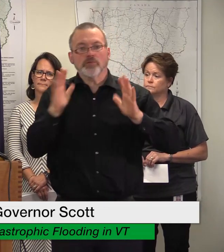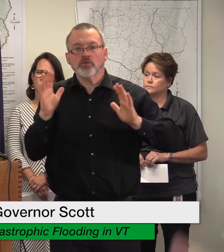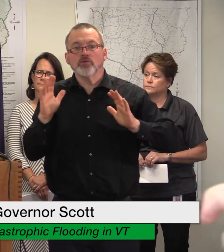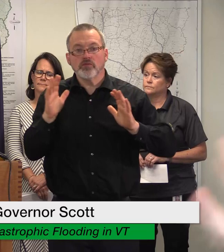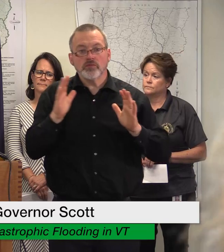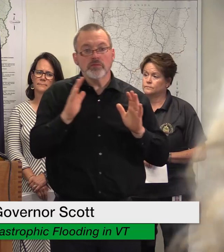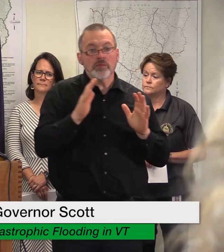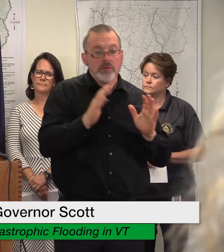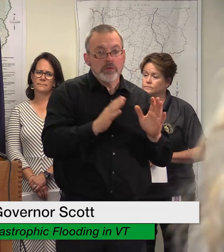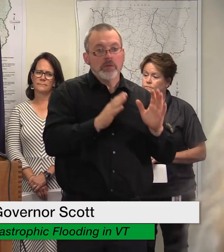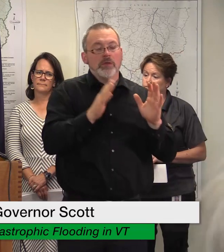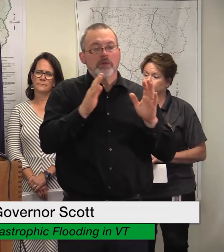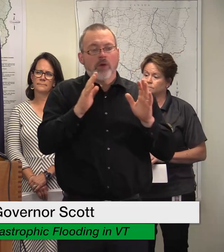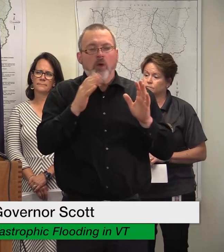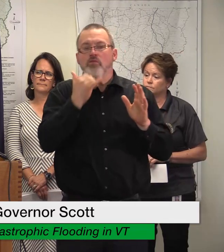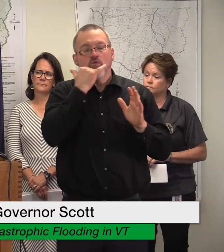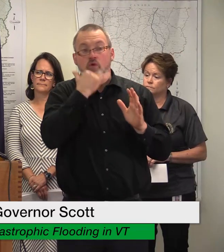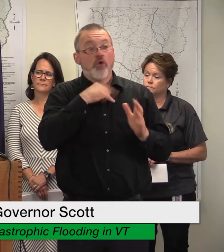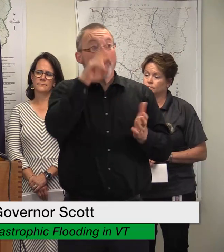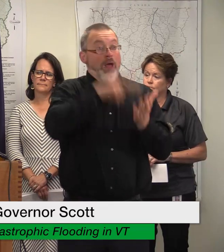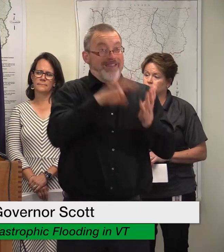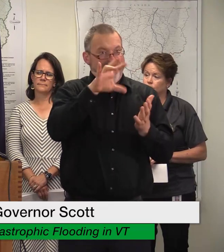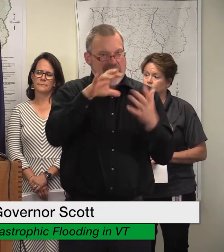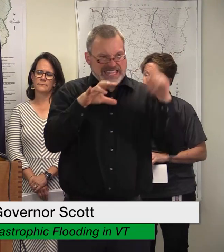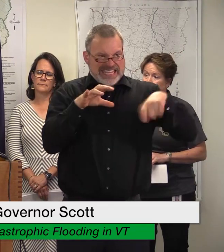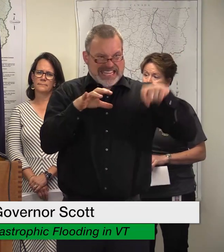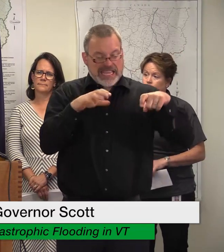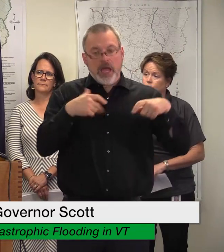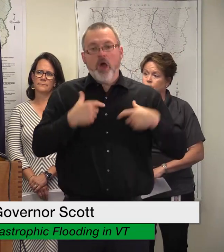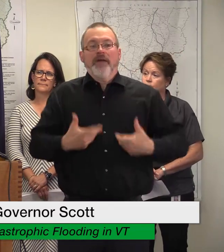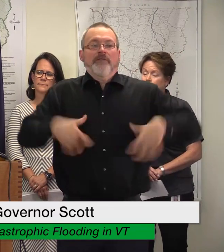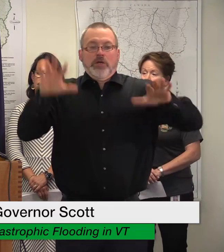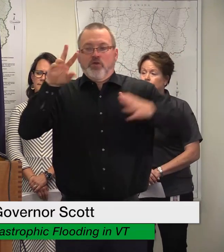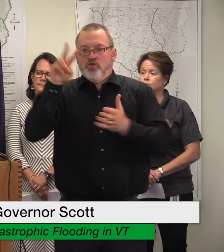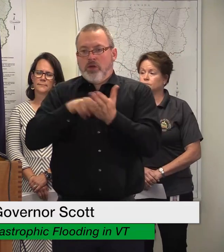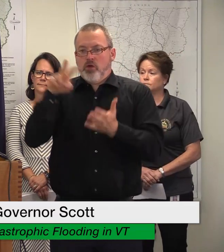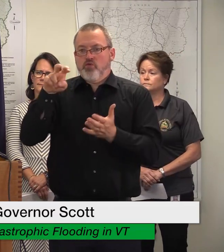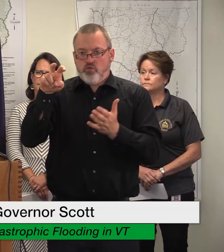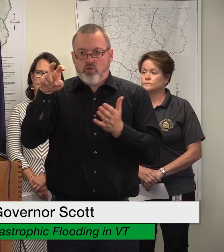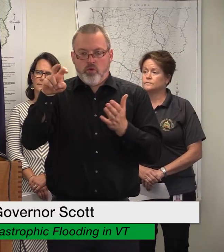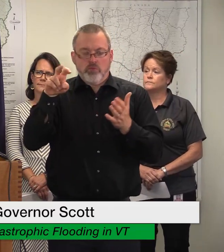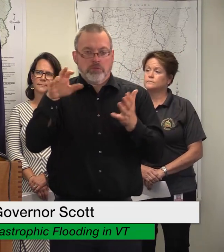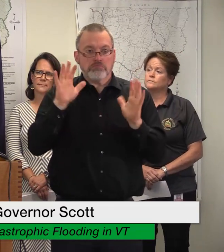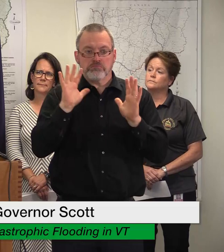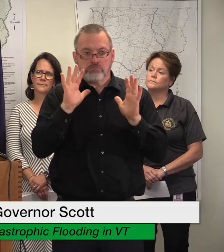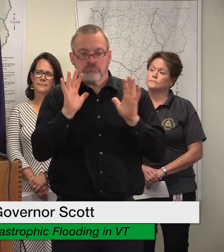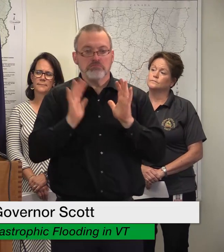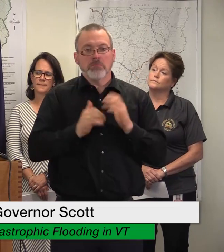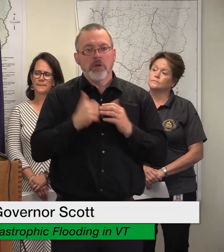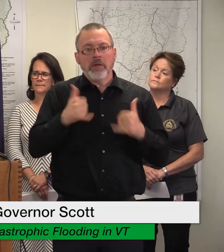Lastly, the U.S. Small Business Administration has approved over $3 million for